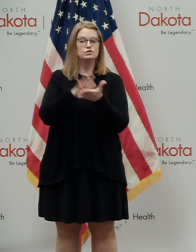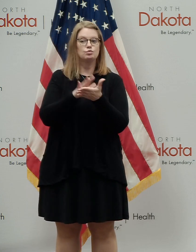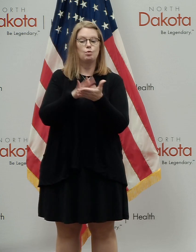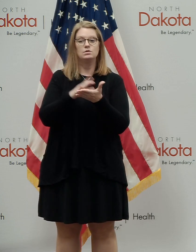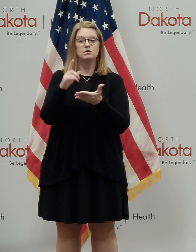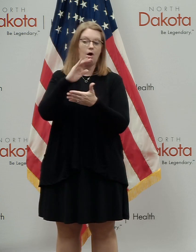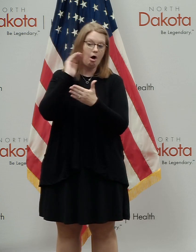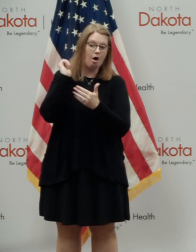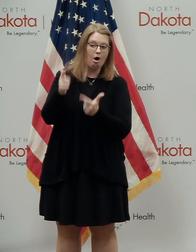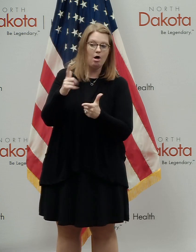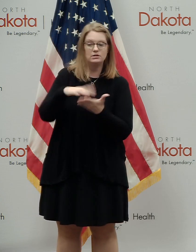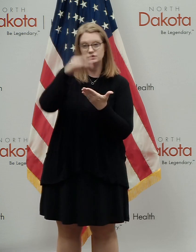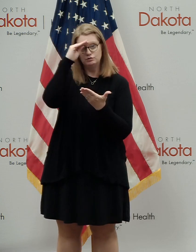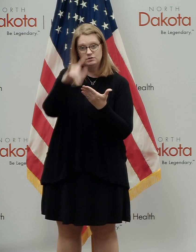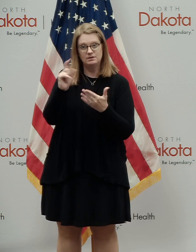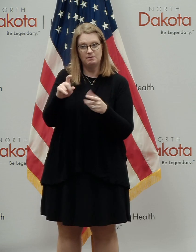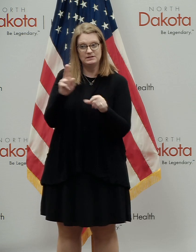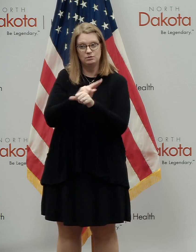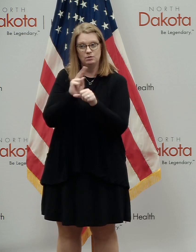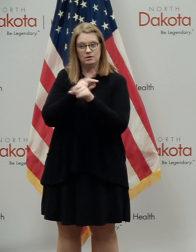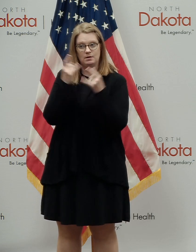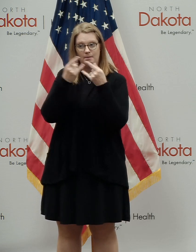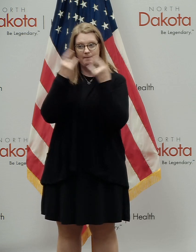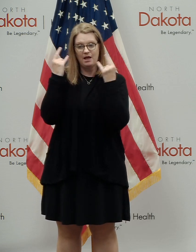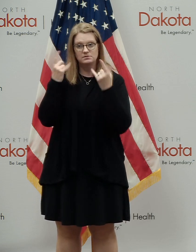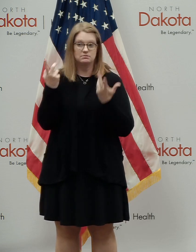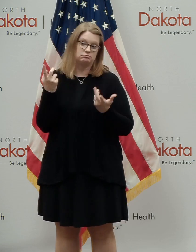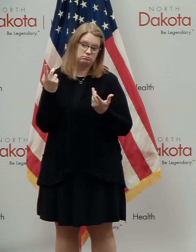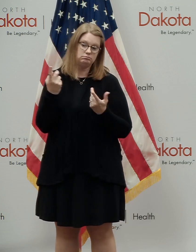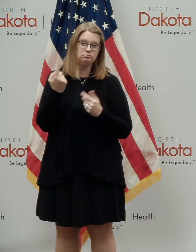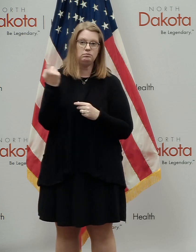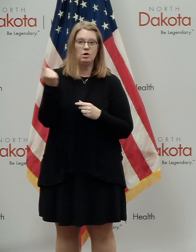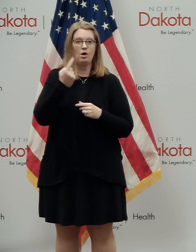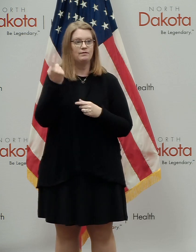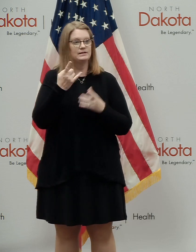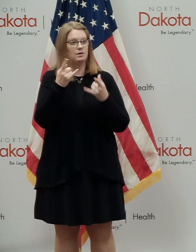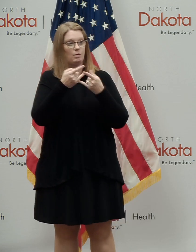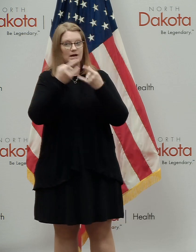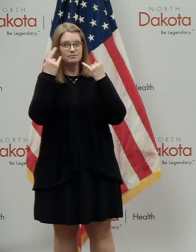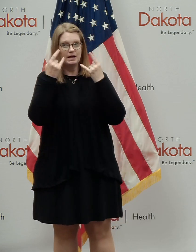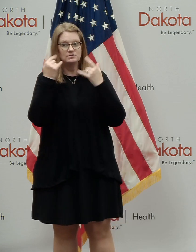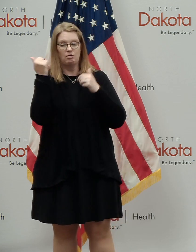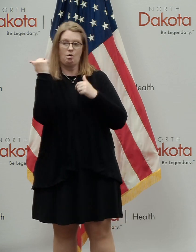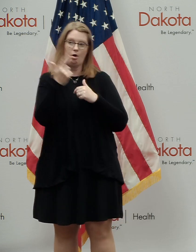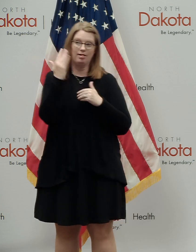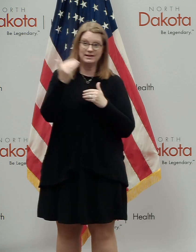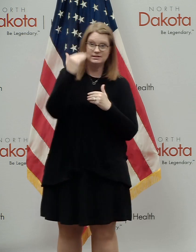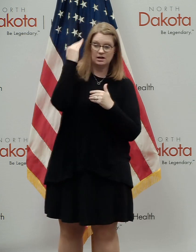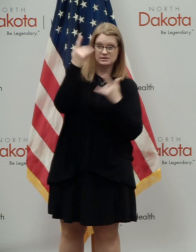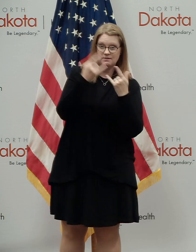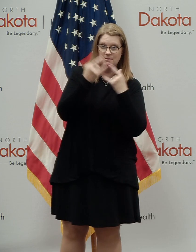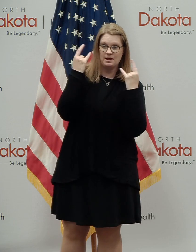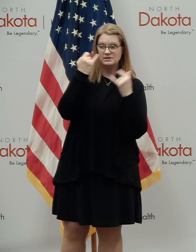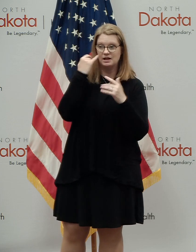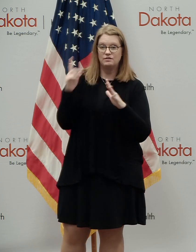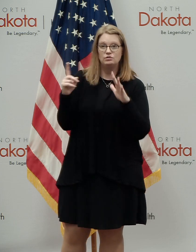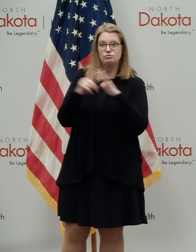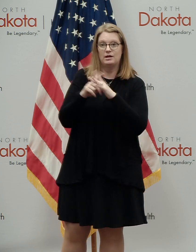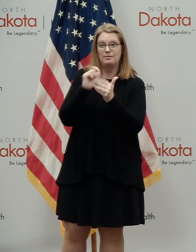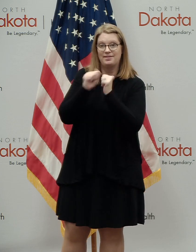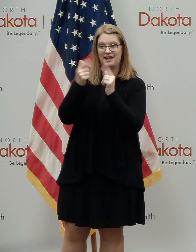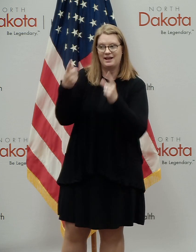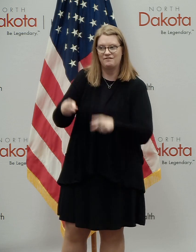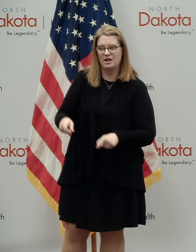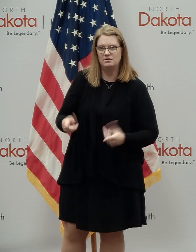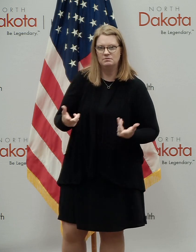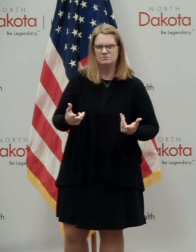say all students must wear masks in school, schools could also say everybody's got to wear a mask. All adults have to wear a mask if they're coming to an athletic event.